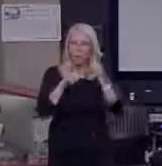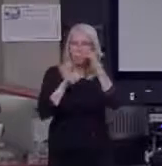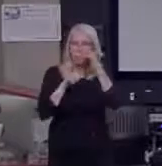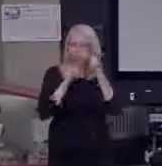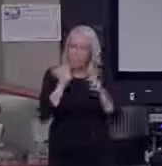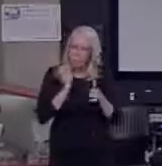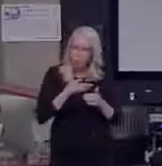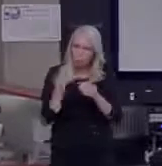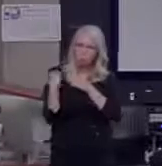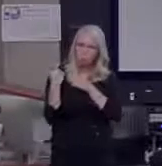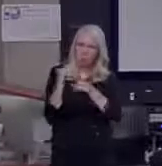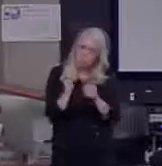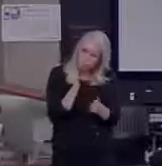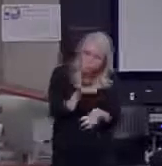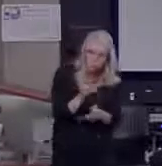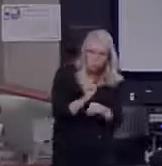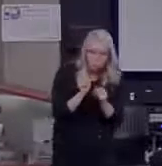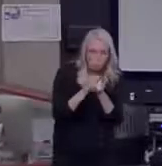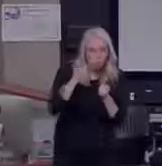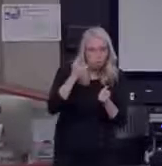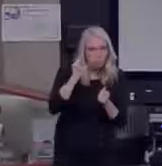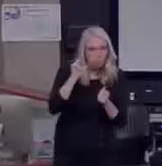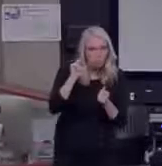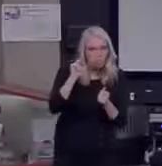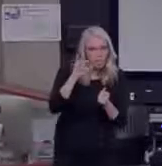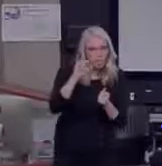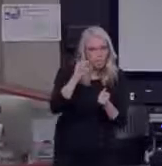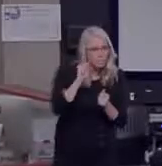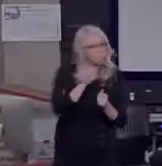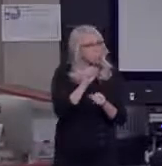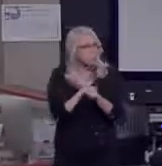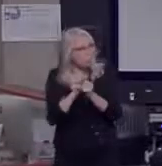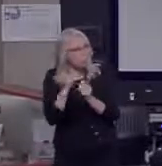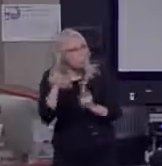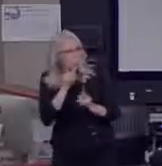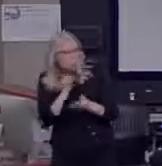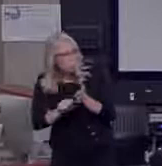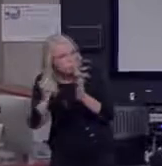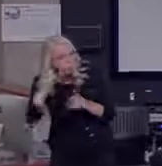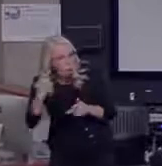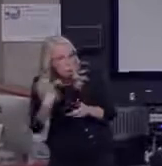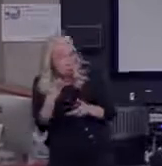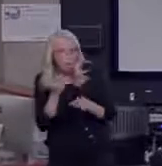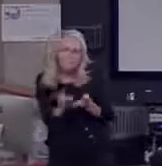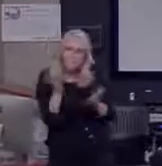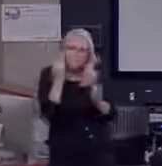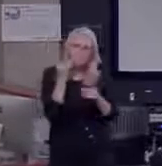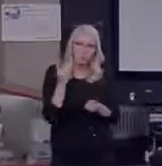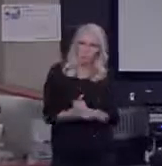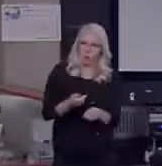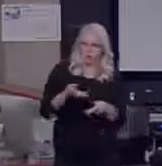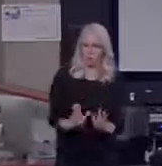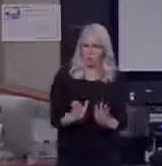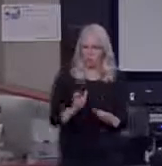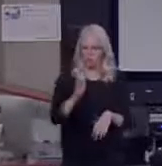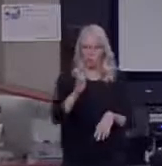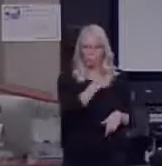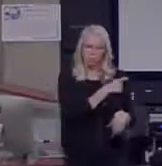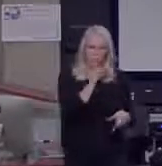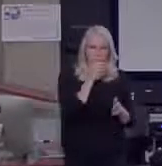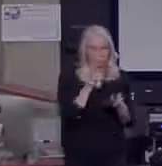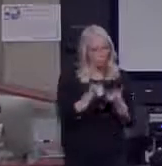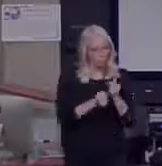with journalists, to do some of these blogs, and to get the information out there. So most of the people I know